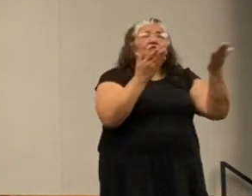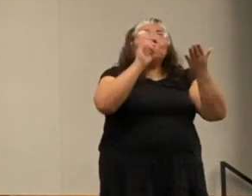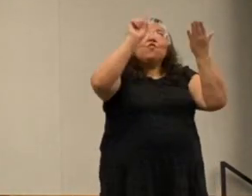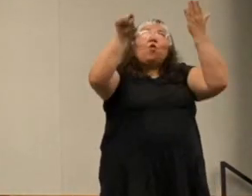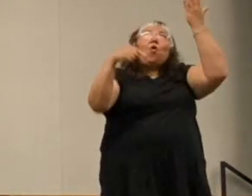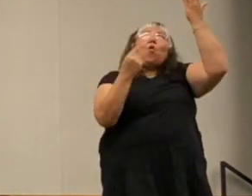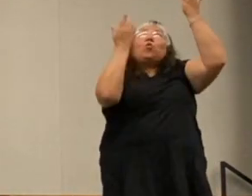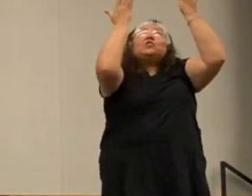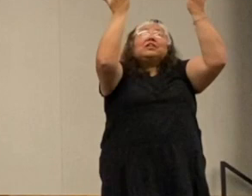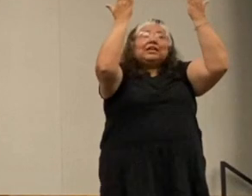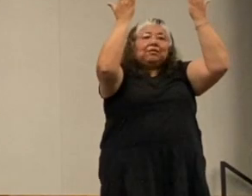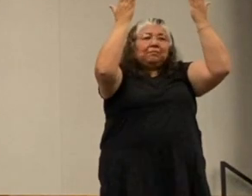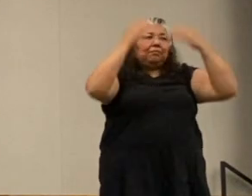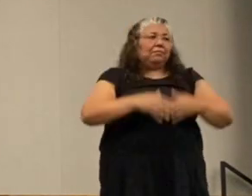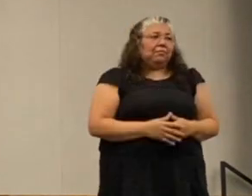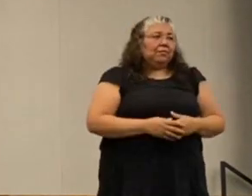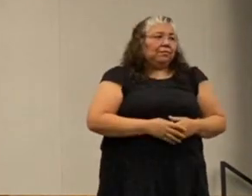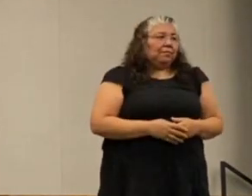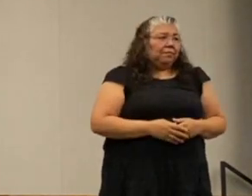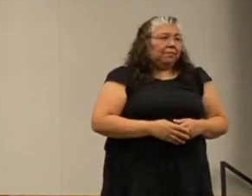him, and serve only him.